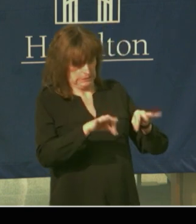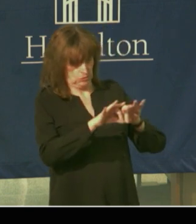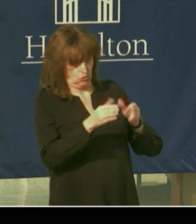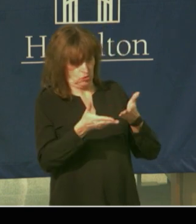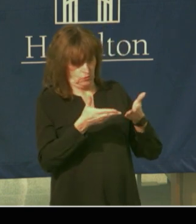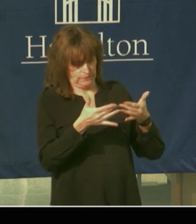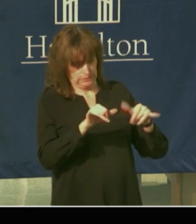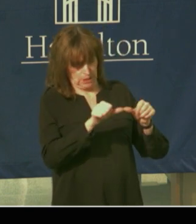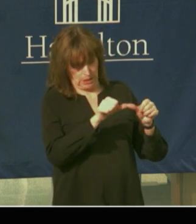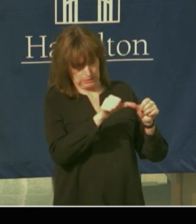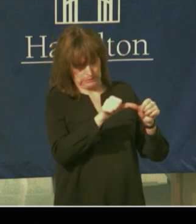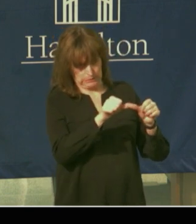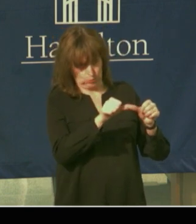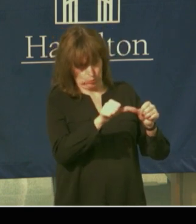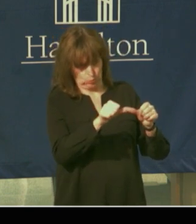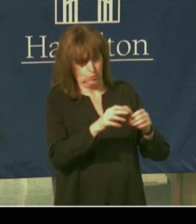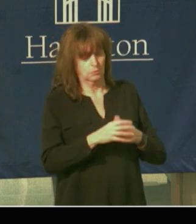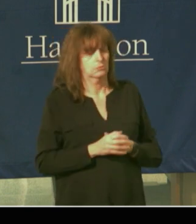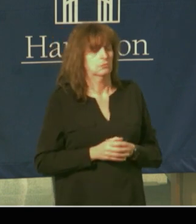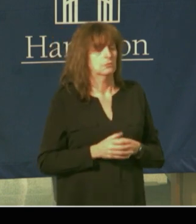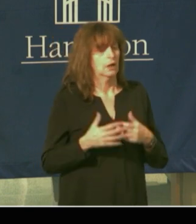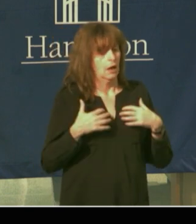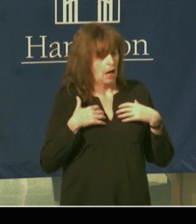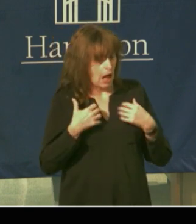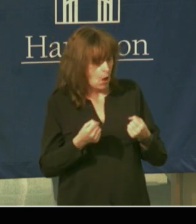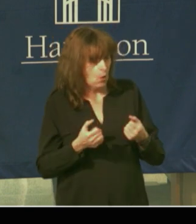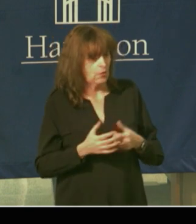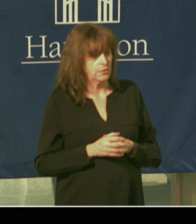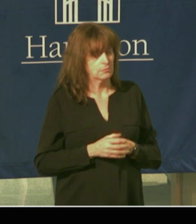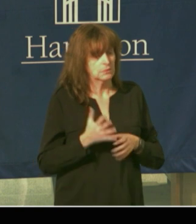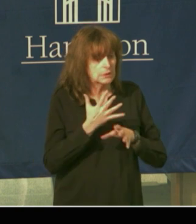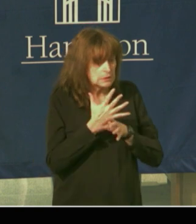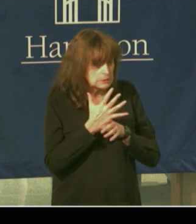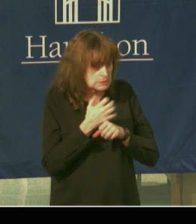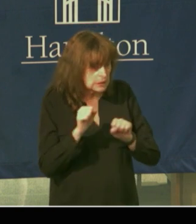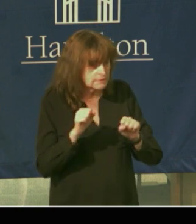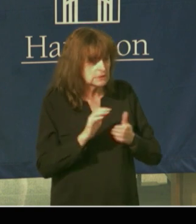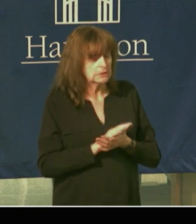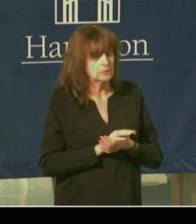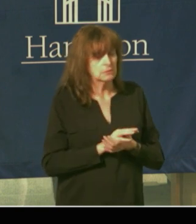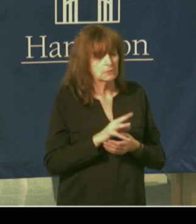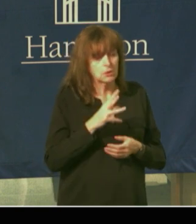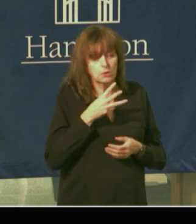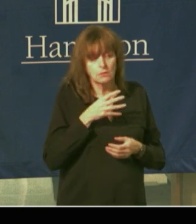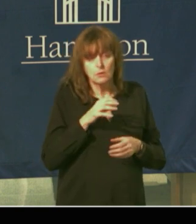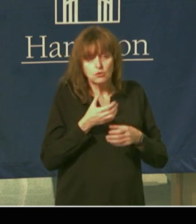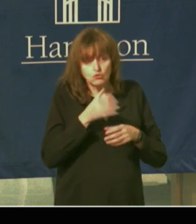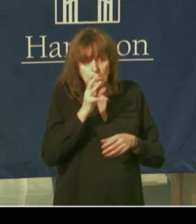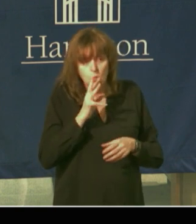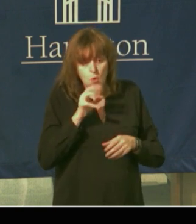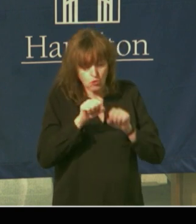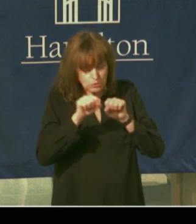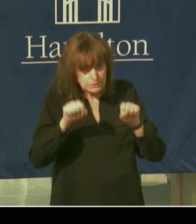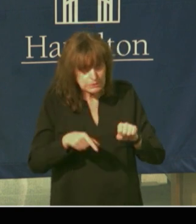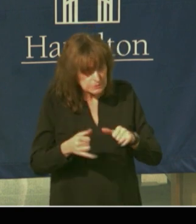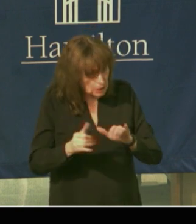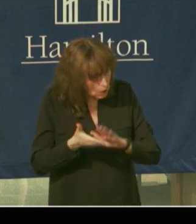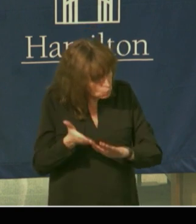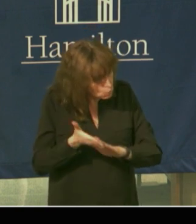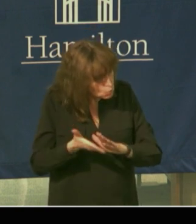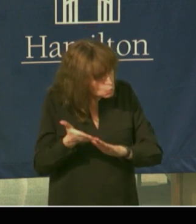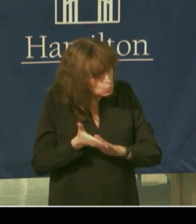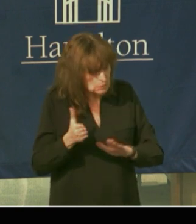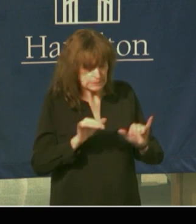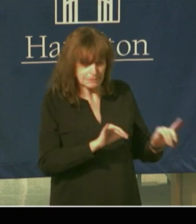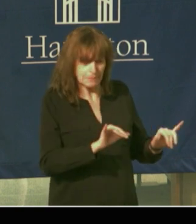that are around health and safety in this community. Our water system remains as intact as it was before all of this, and you can drink the